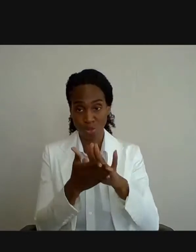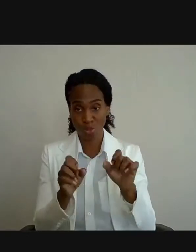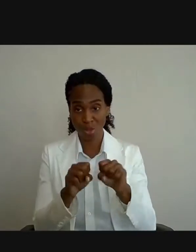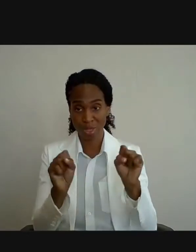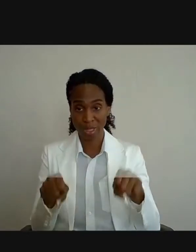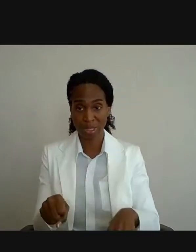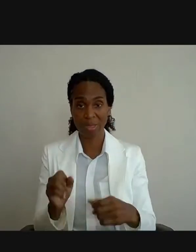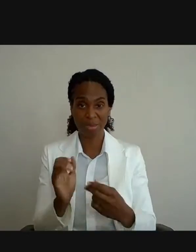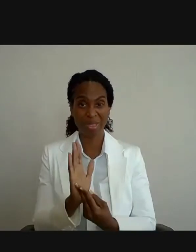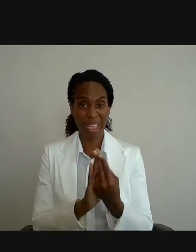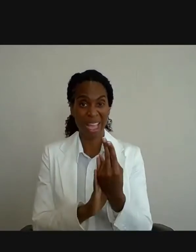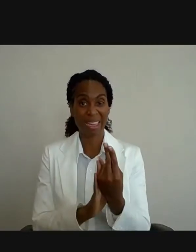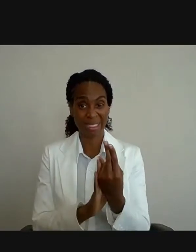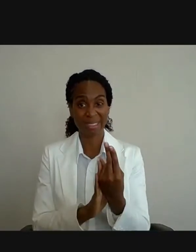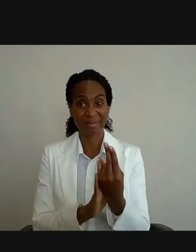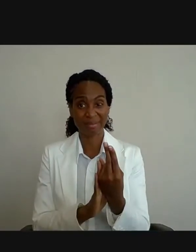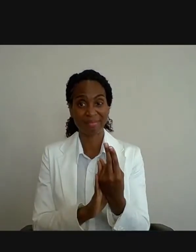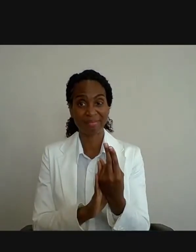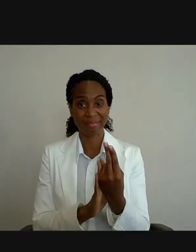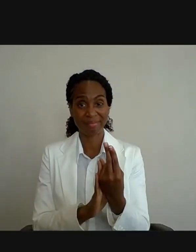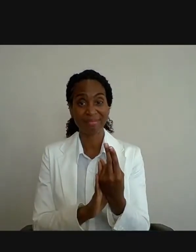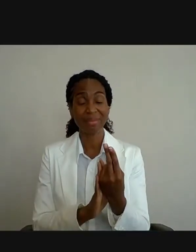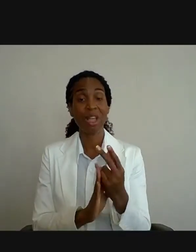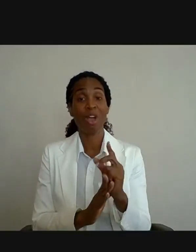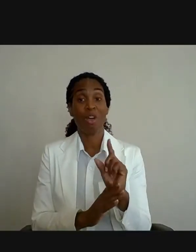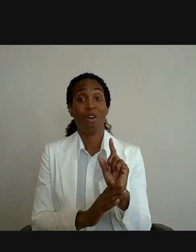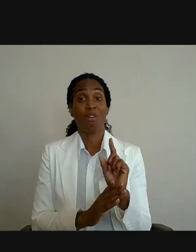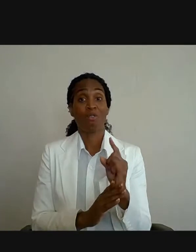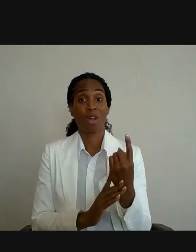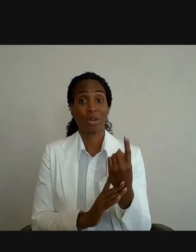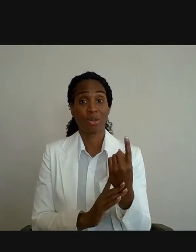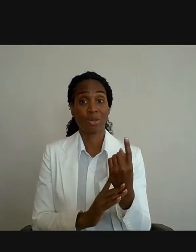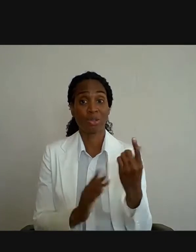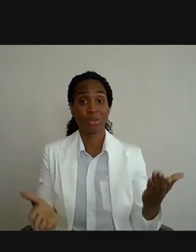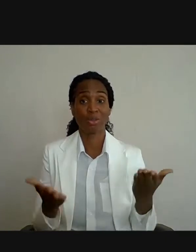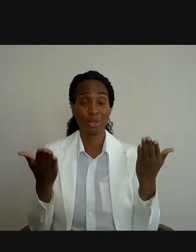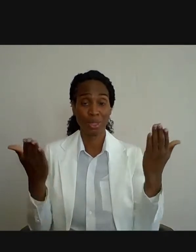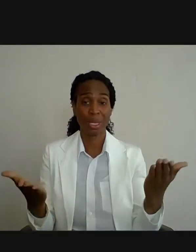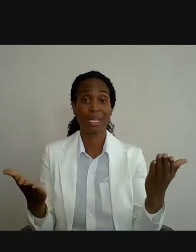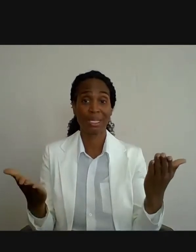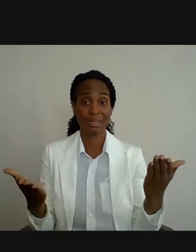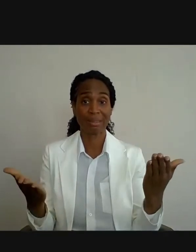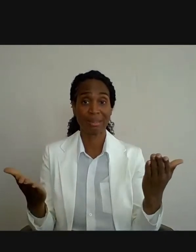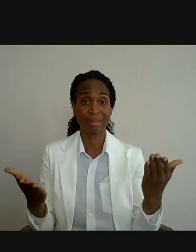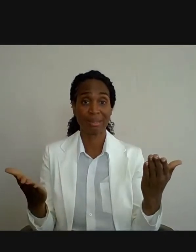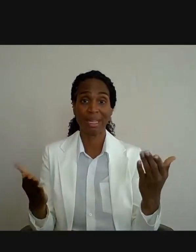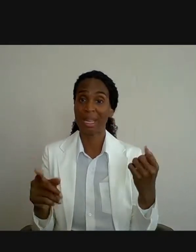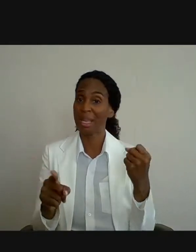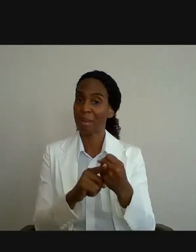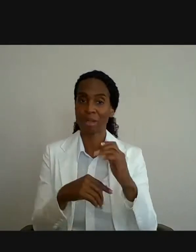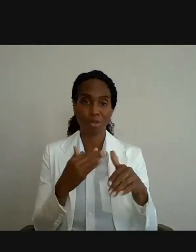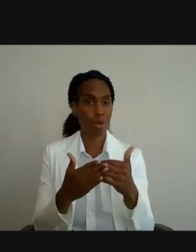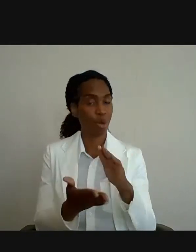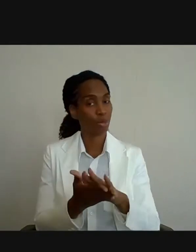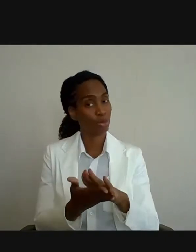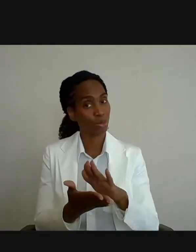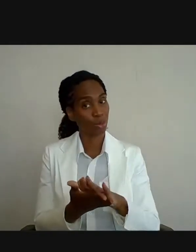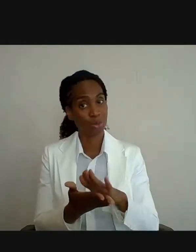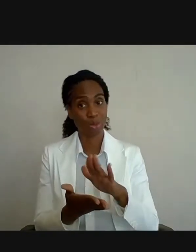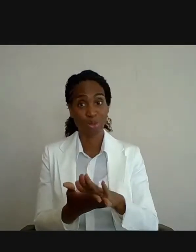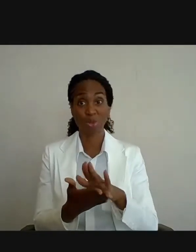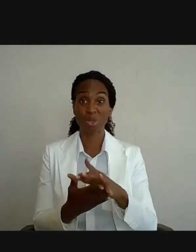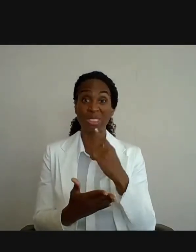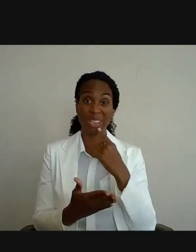be honest with you. Our first initial recommendations that we had impacted all the schools, and the schools said we